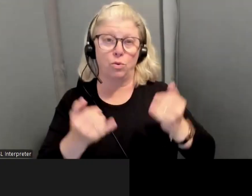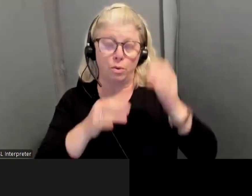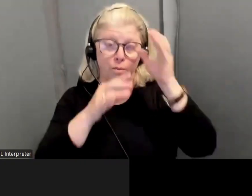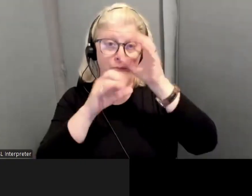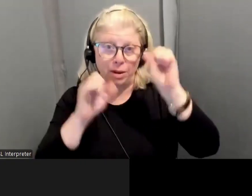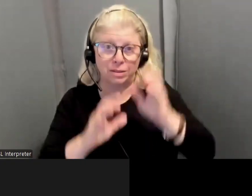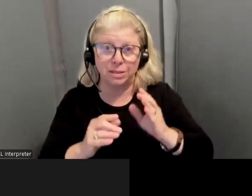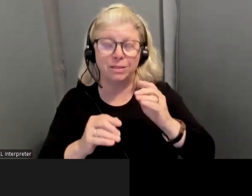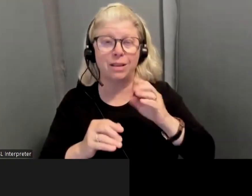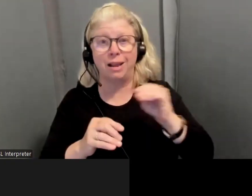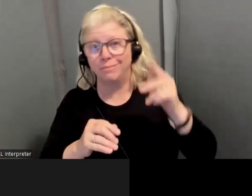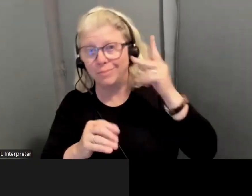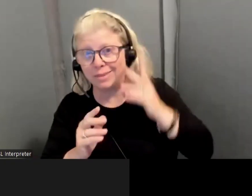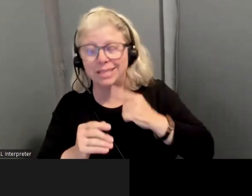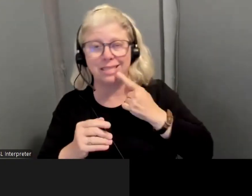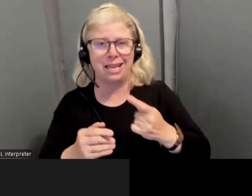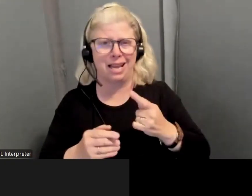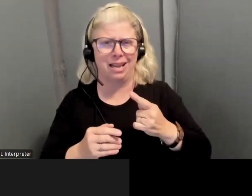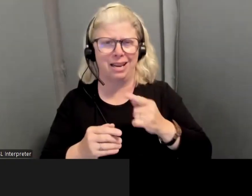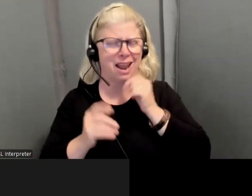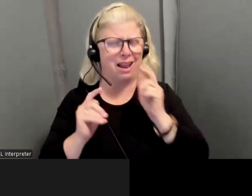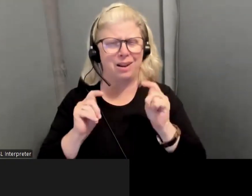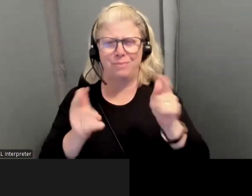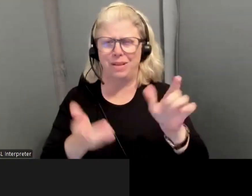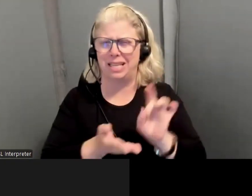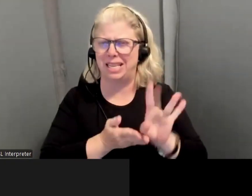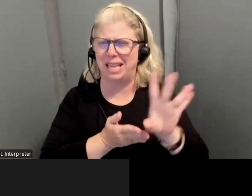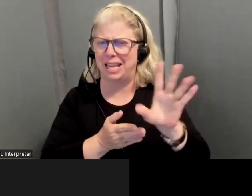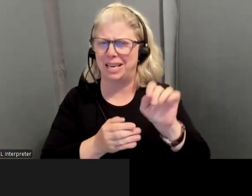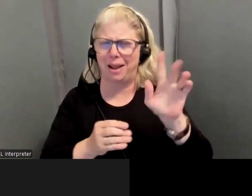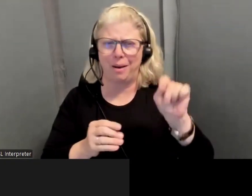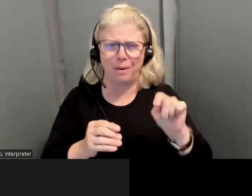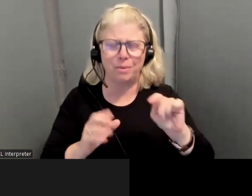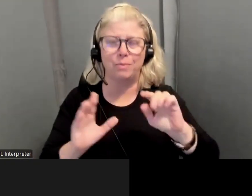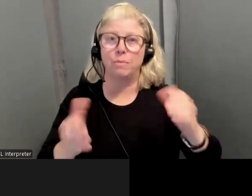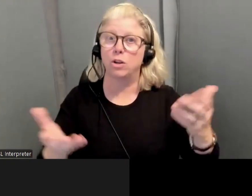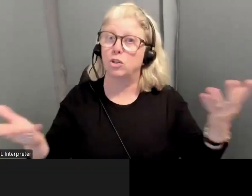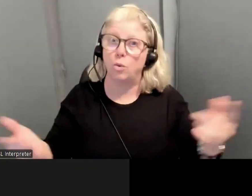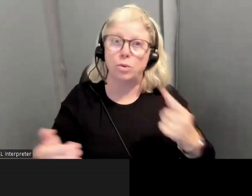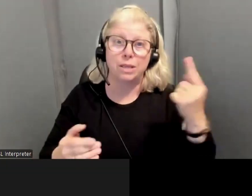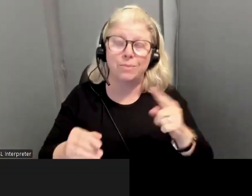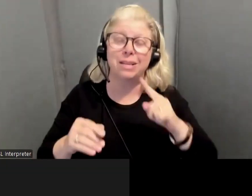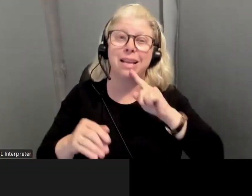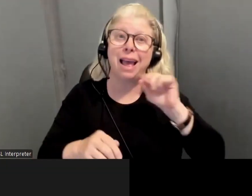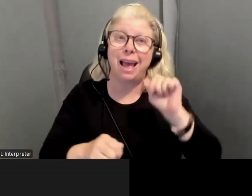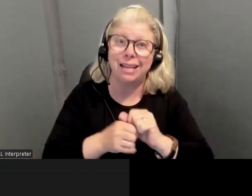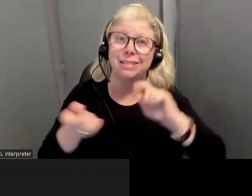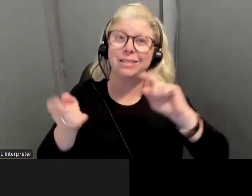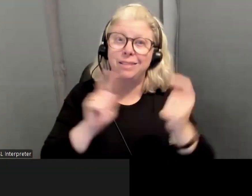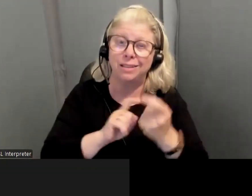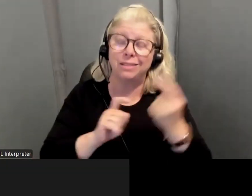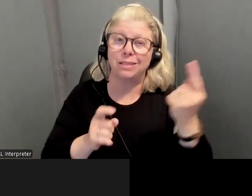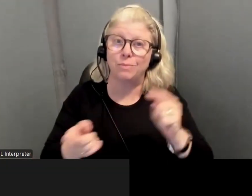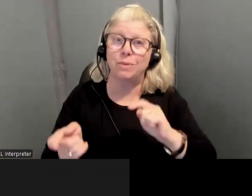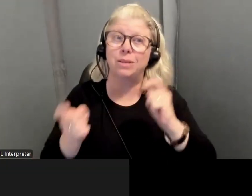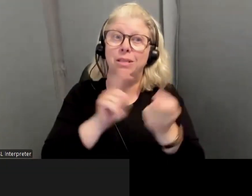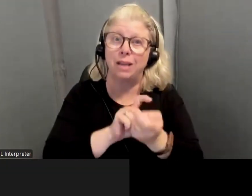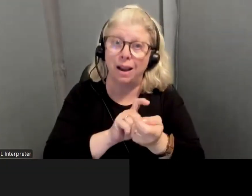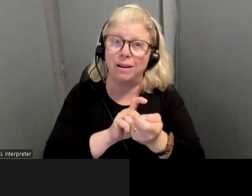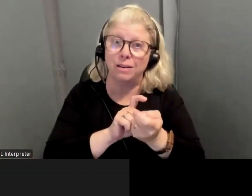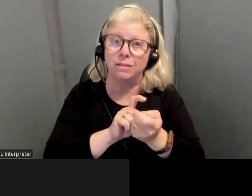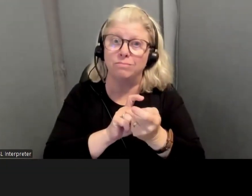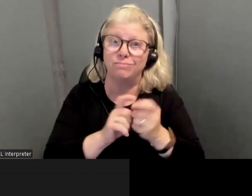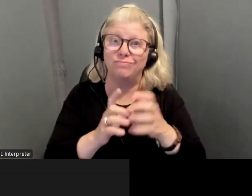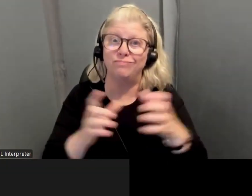saying, and not being immediately booted out of the party, that sort of stuff. So something has changed, and something has changed fairly